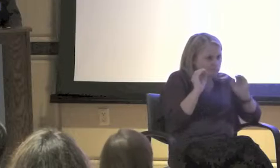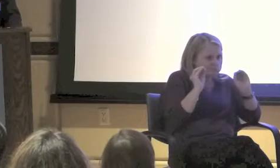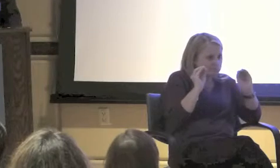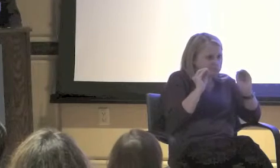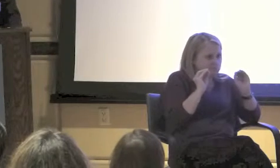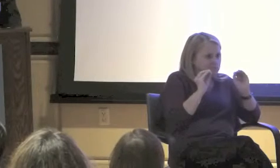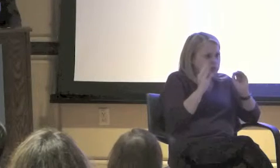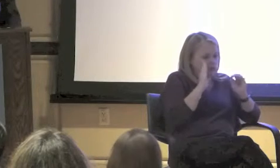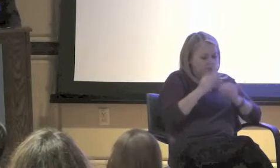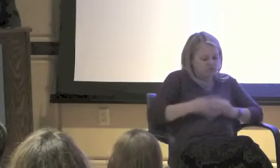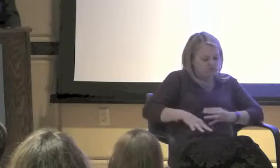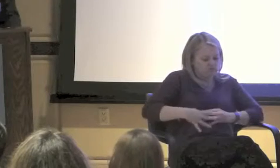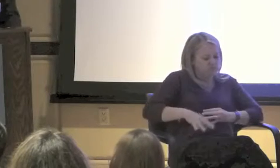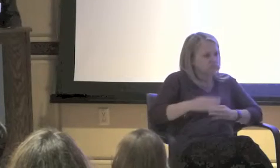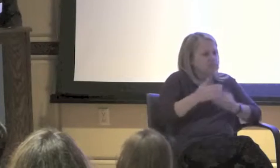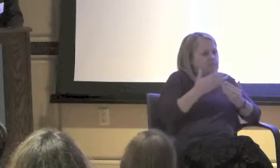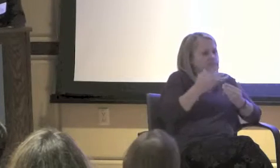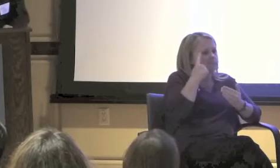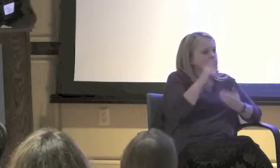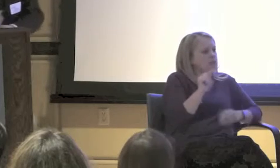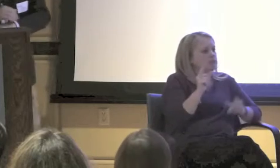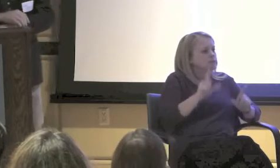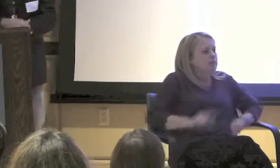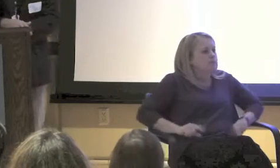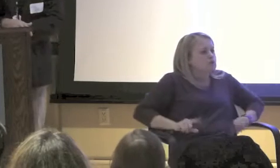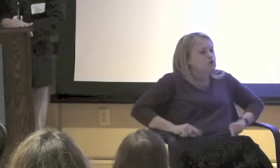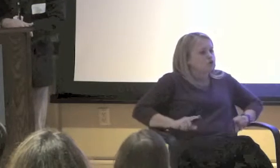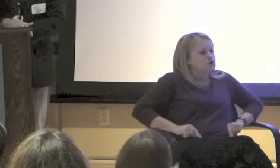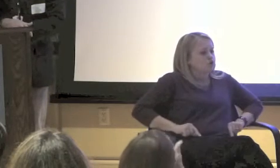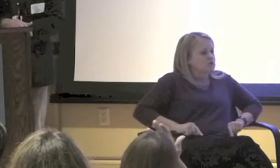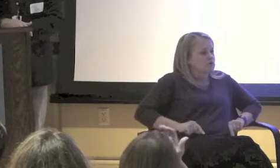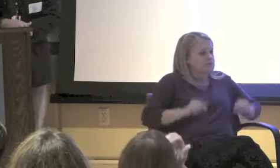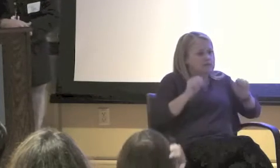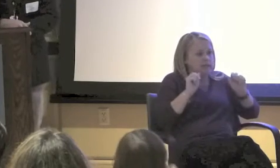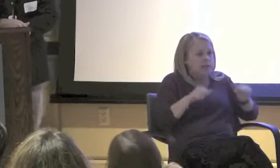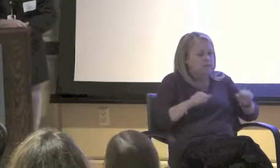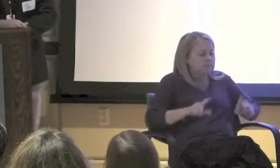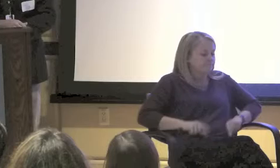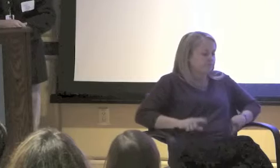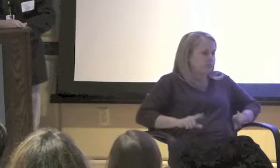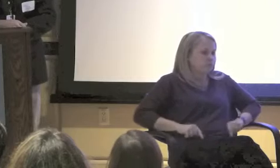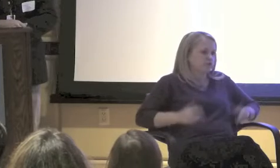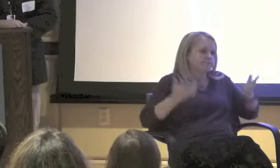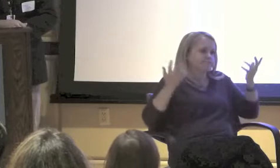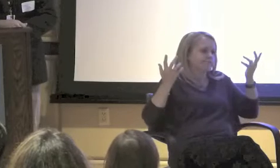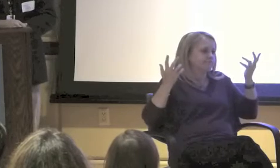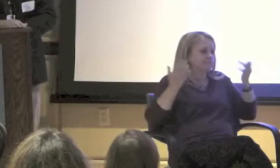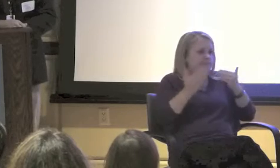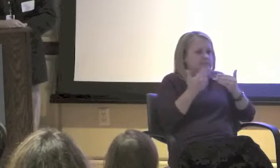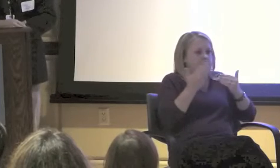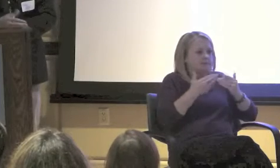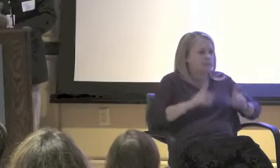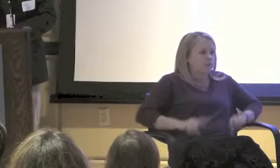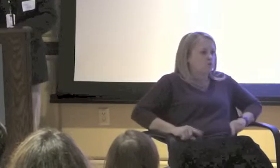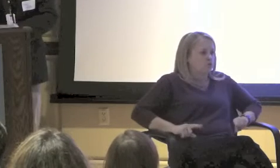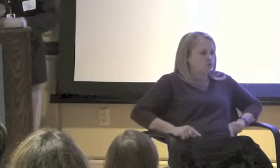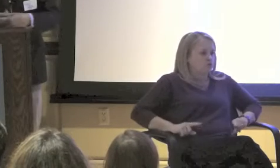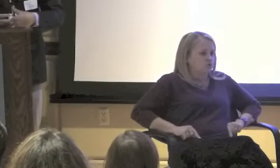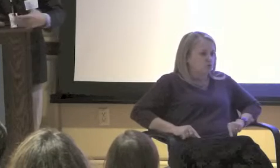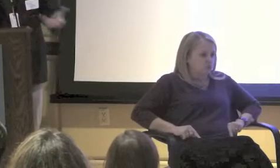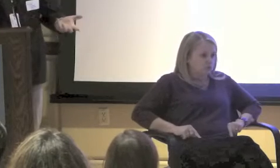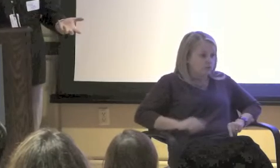it will drain easily into a diaper. And it can be managed with diapering that way.